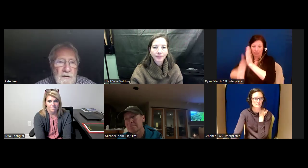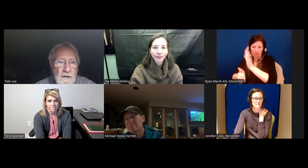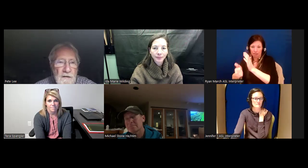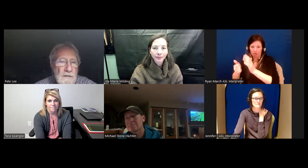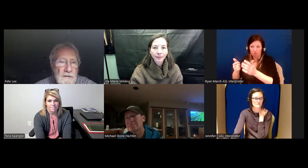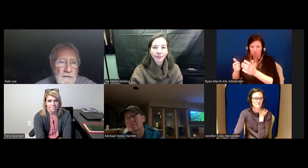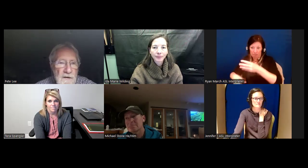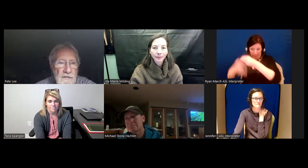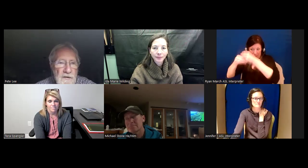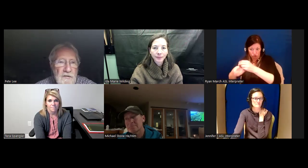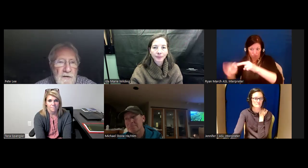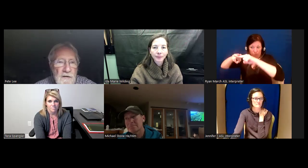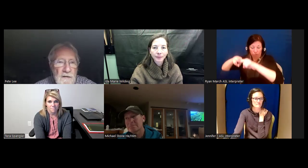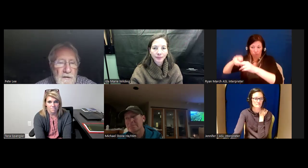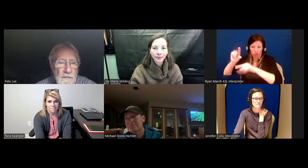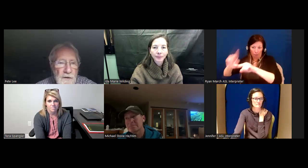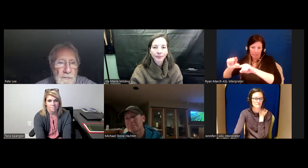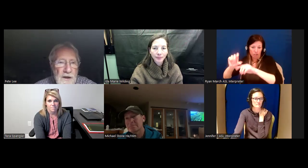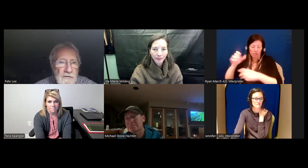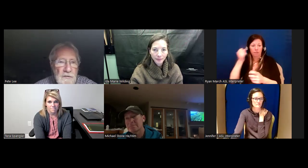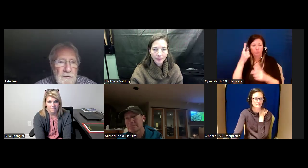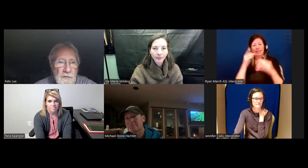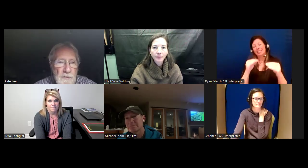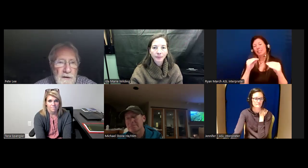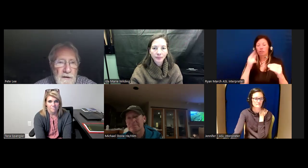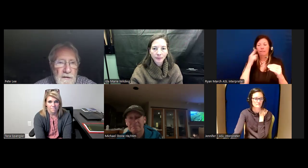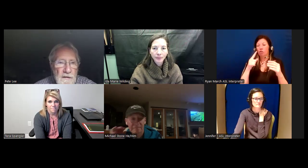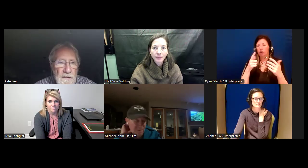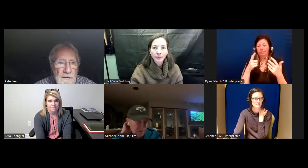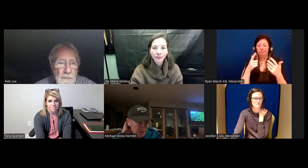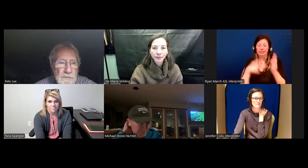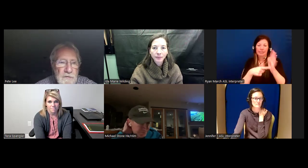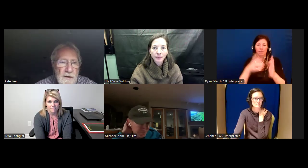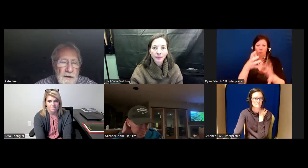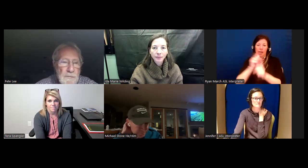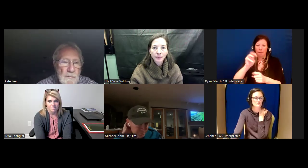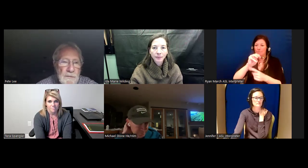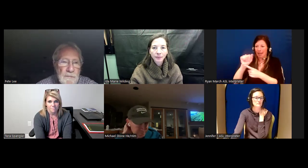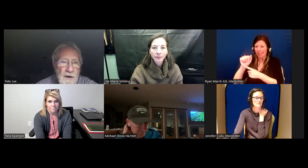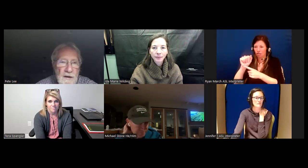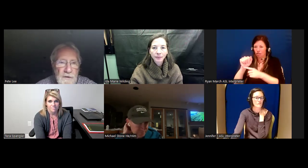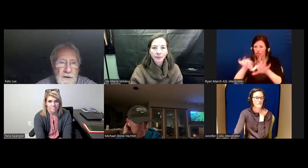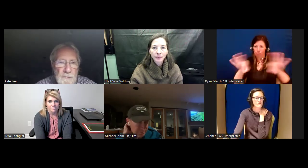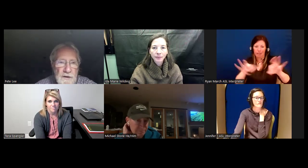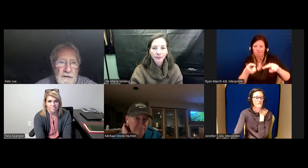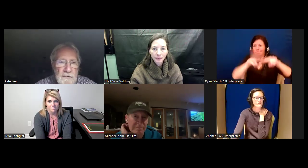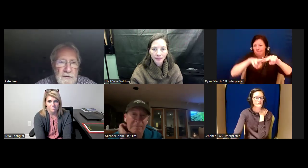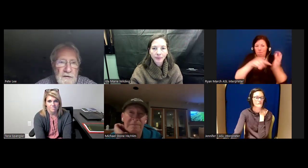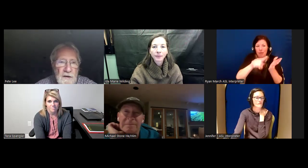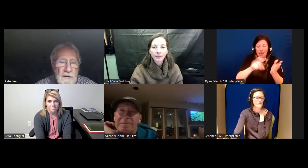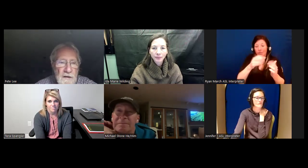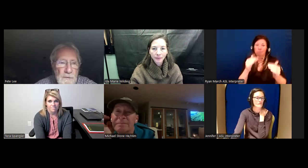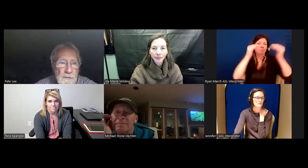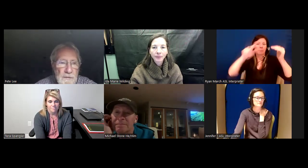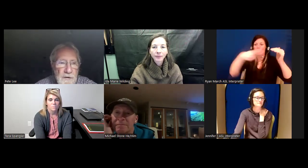compensation? In teaching, if you get a master's degree, you get a bump in pay. If you get a